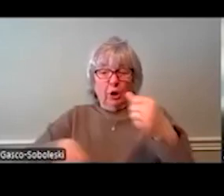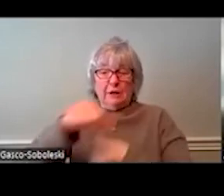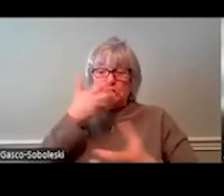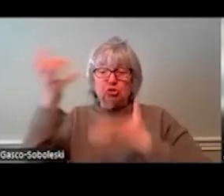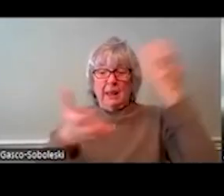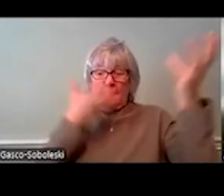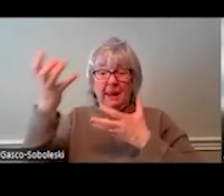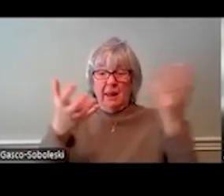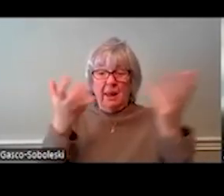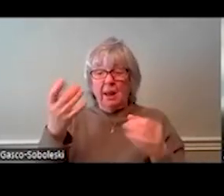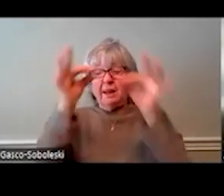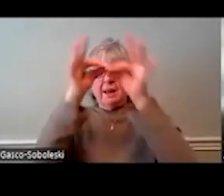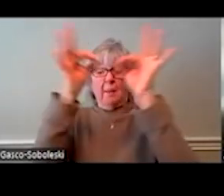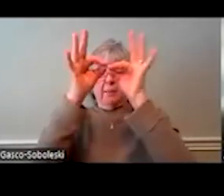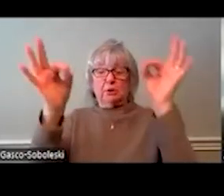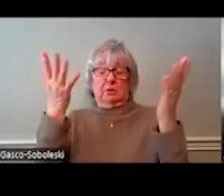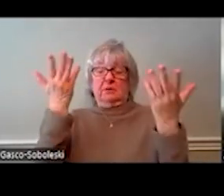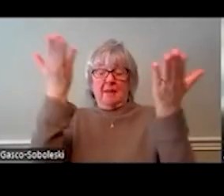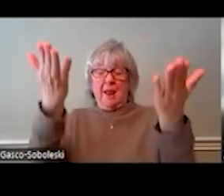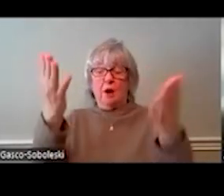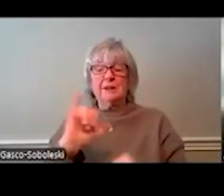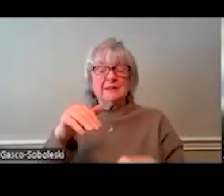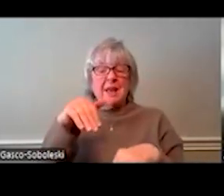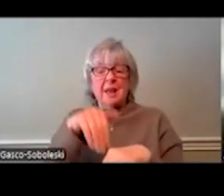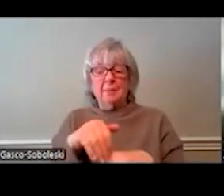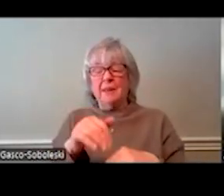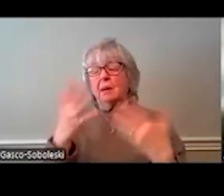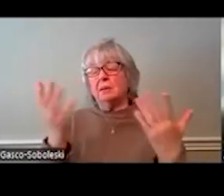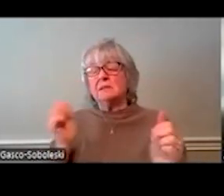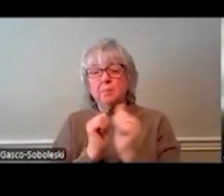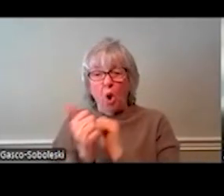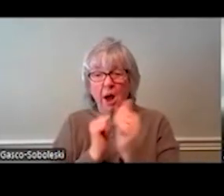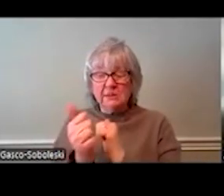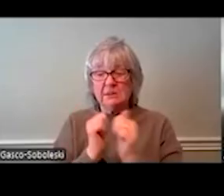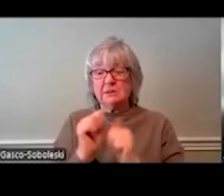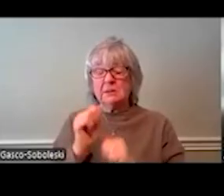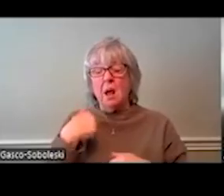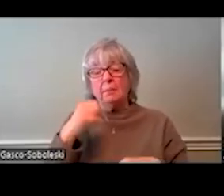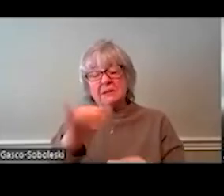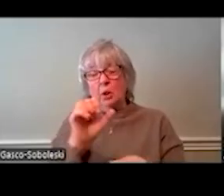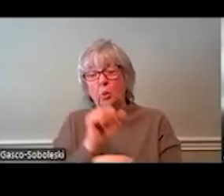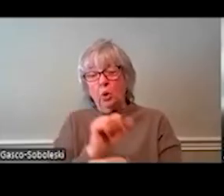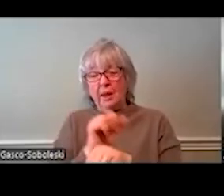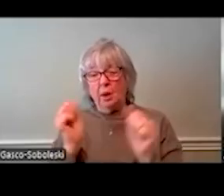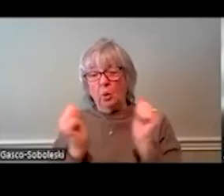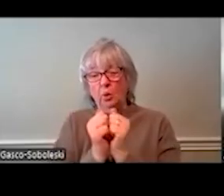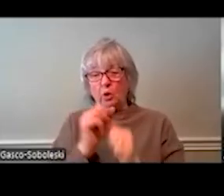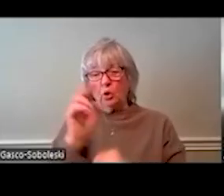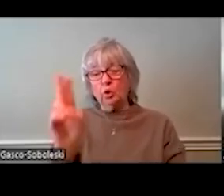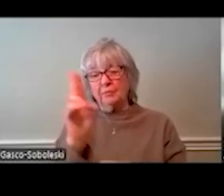are in the bar and are not able to hear each other with all of the noise. You have the captions then right there. Right. Yeah. And especially